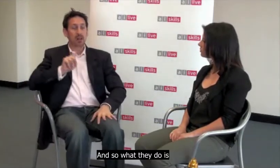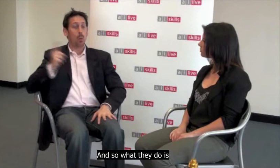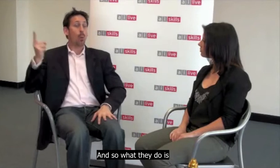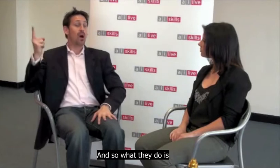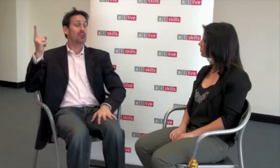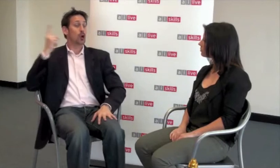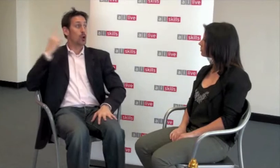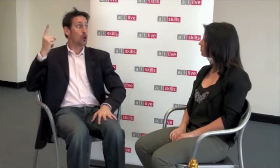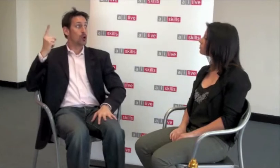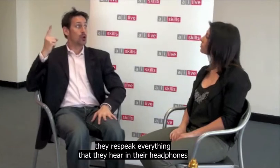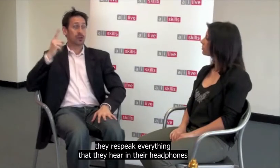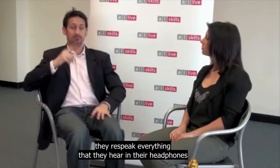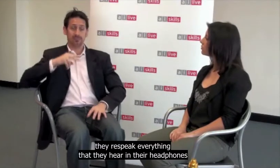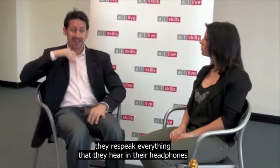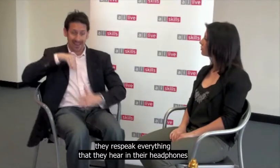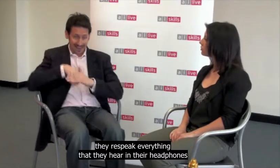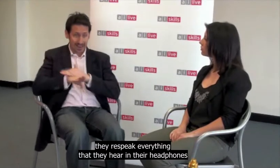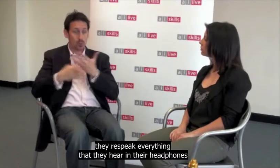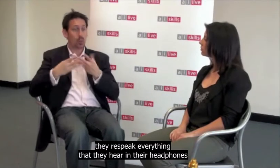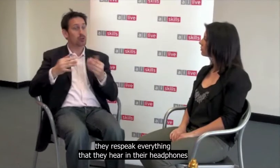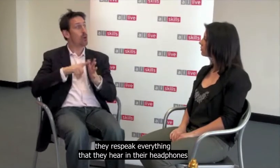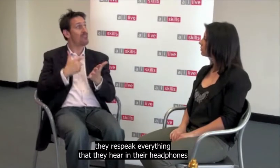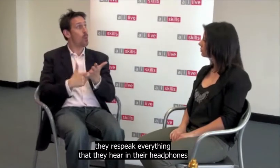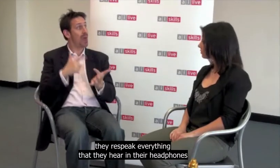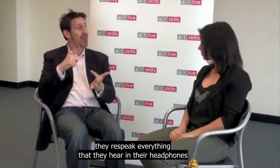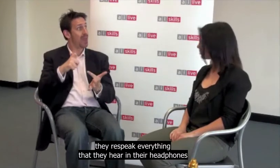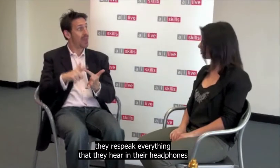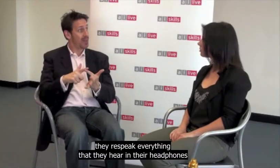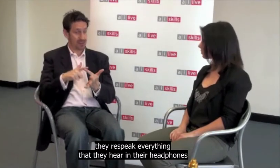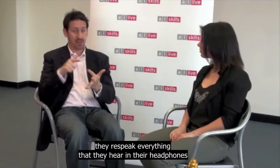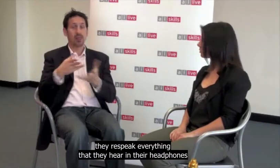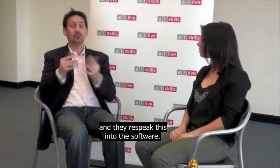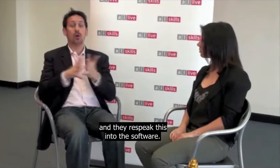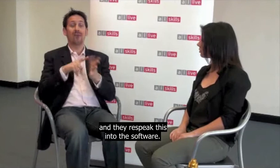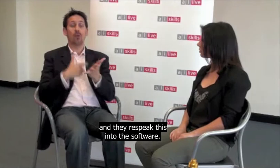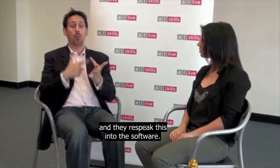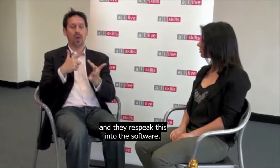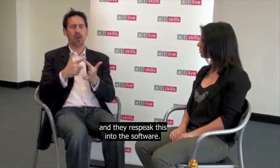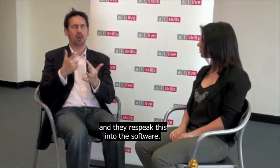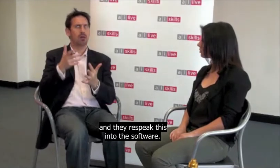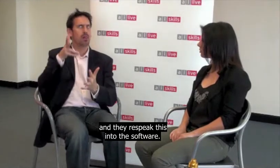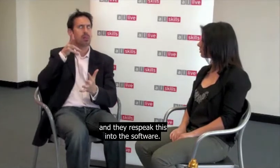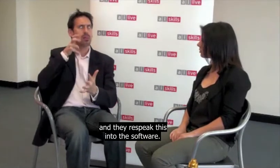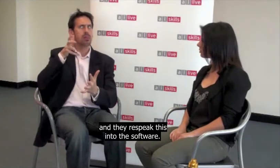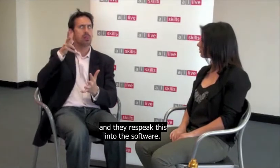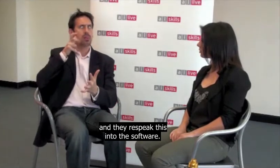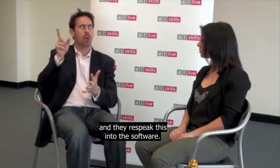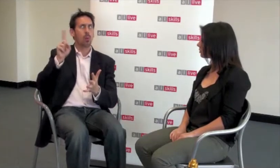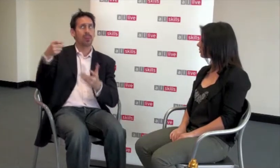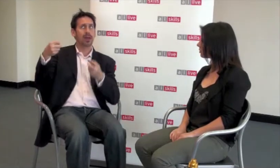is they re-speak everything that they hear in their headphones, and they re-speak this into the software. The